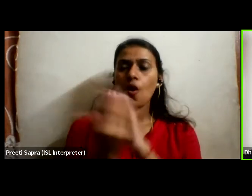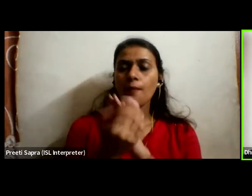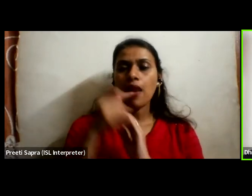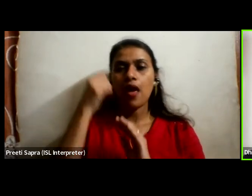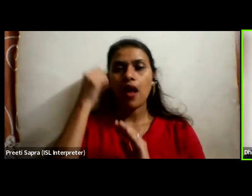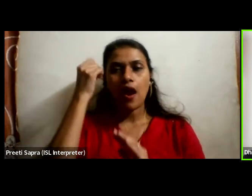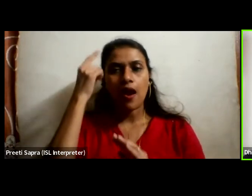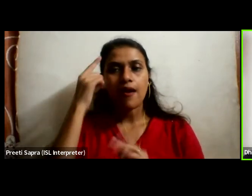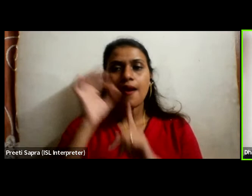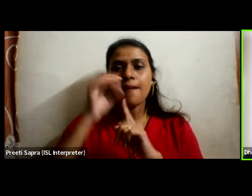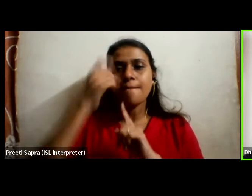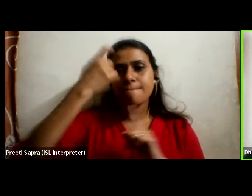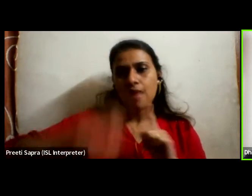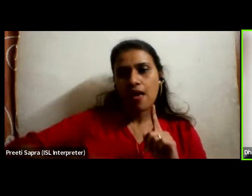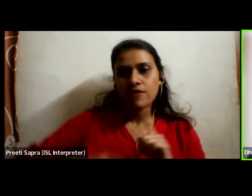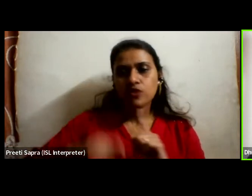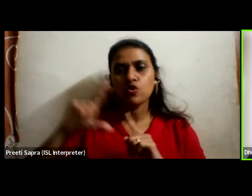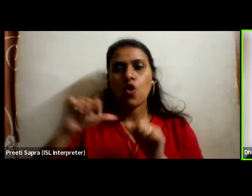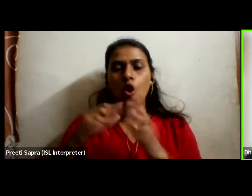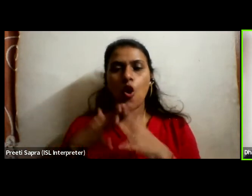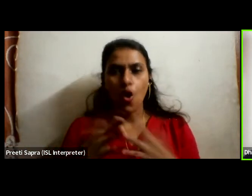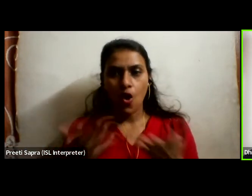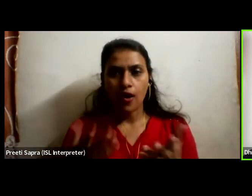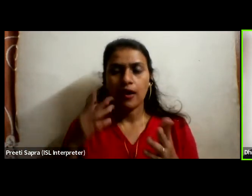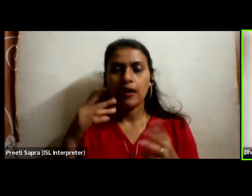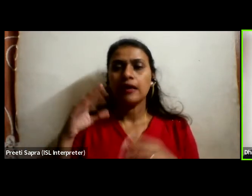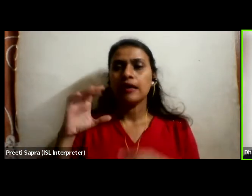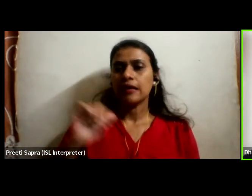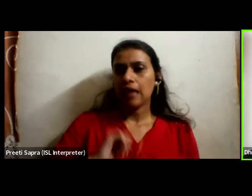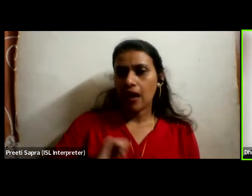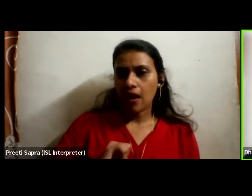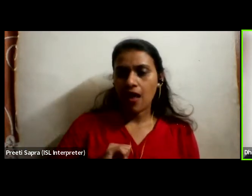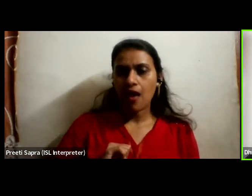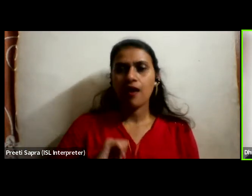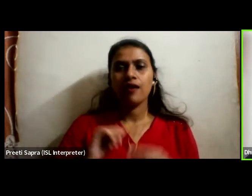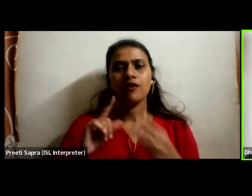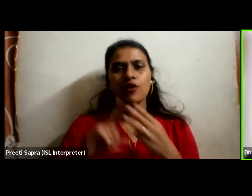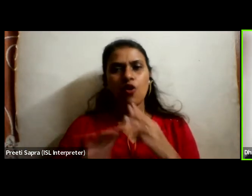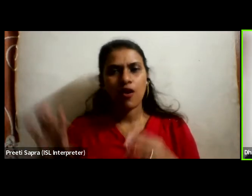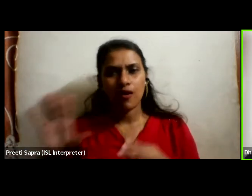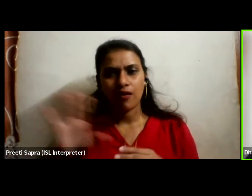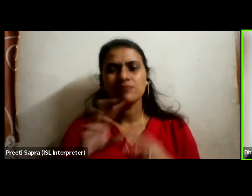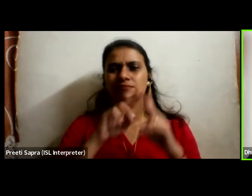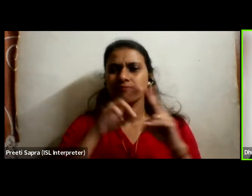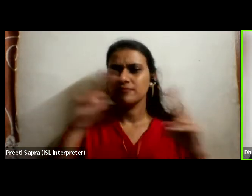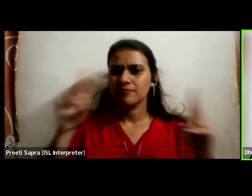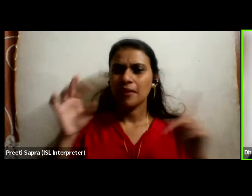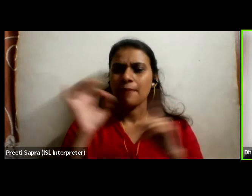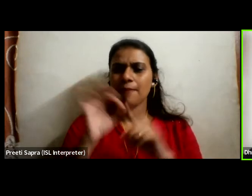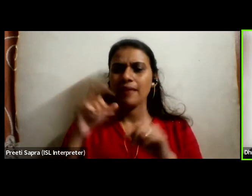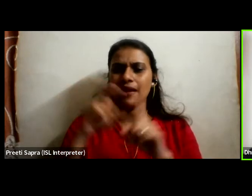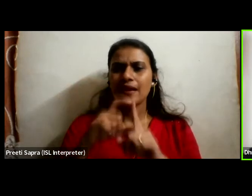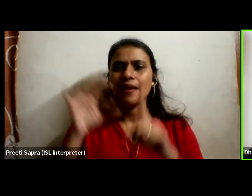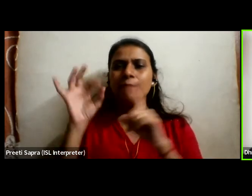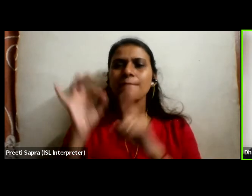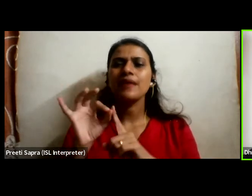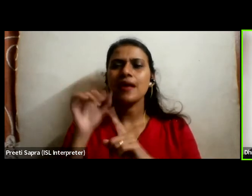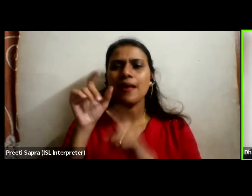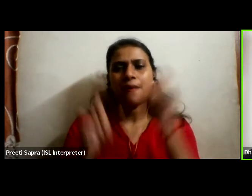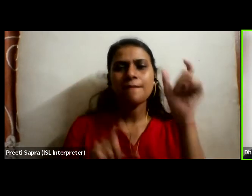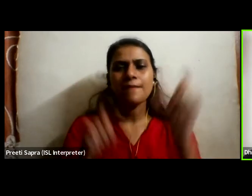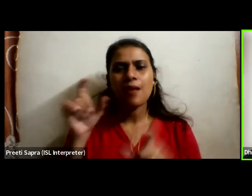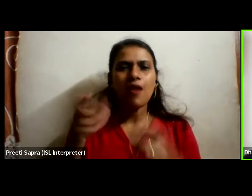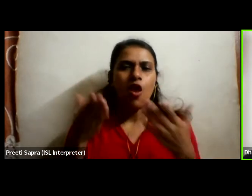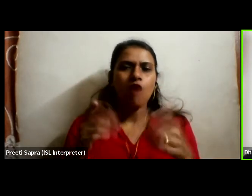of privacy law, be it Australia, Canada, the GDPR, the PDP bill, which is now withdrawn. So there